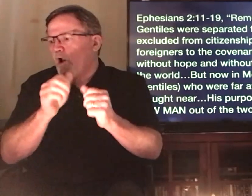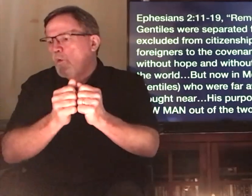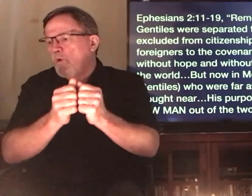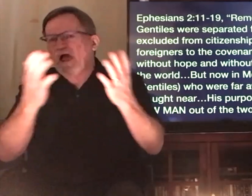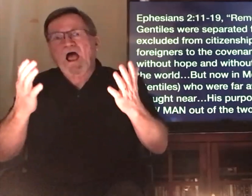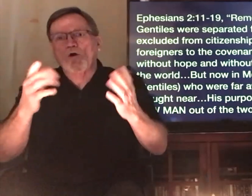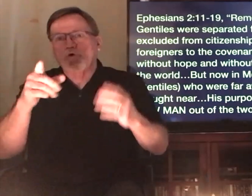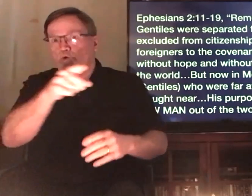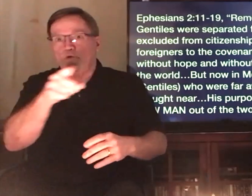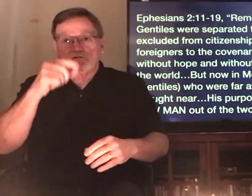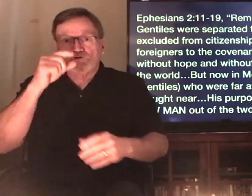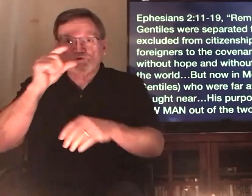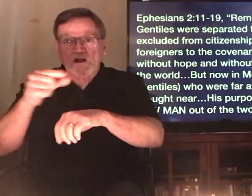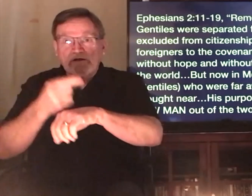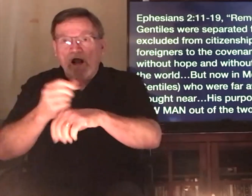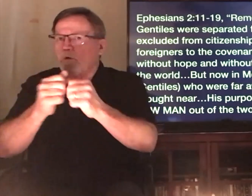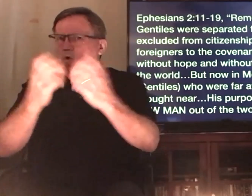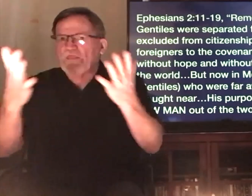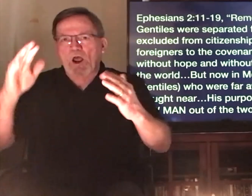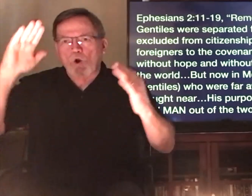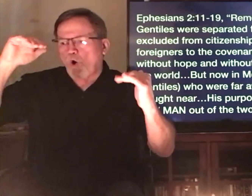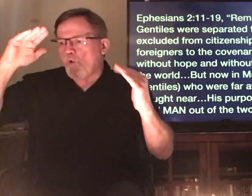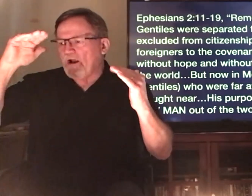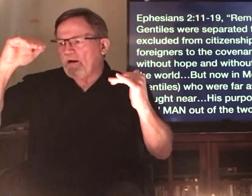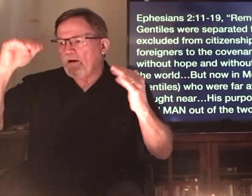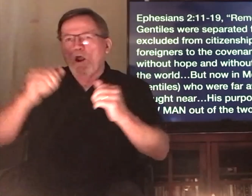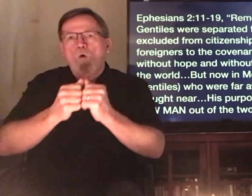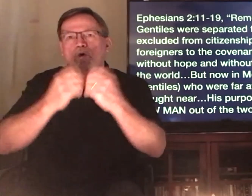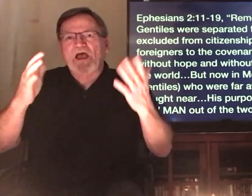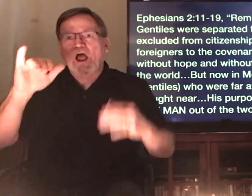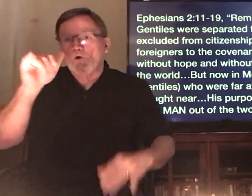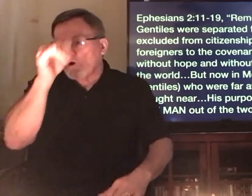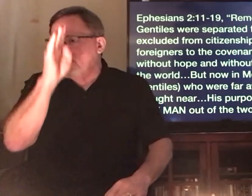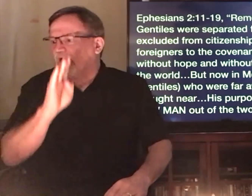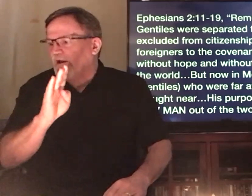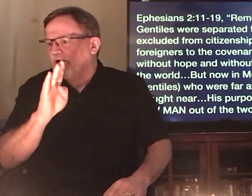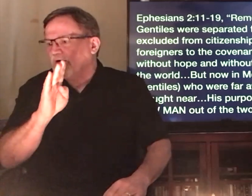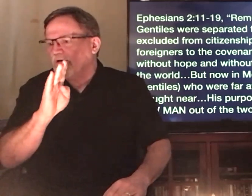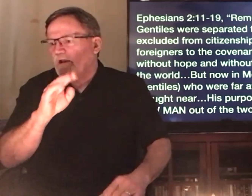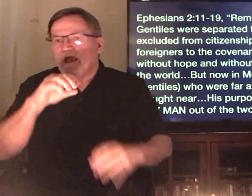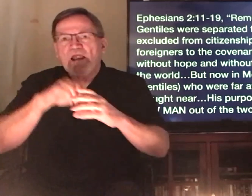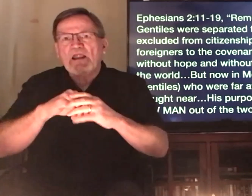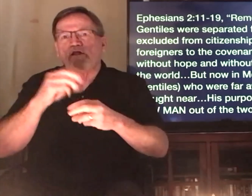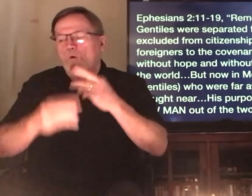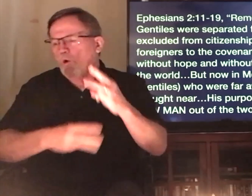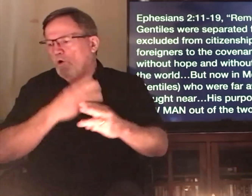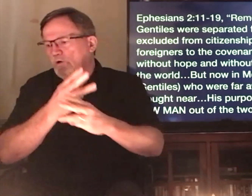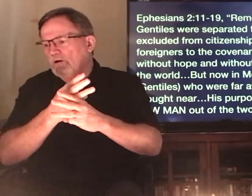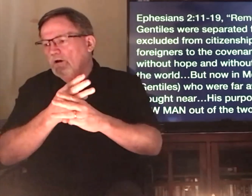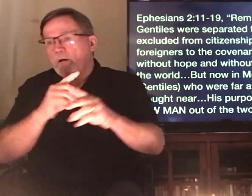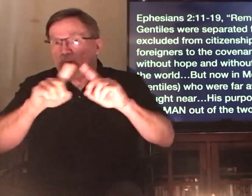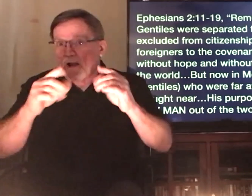the world. More and more and more people realize, oh, Jew